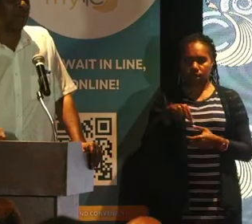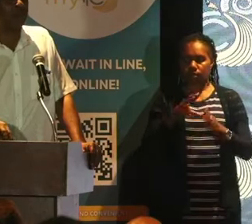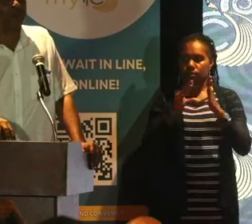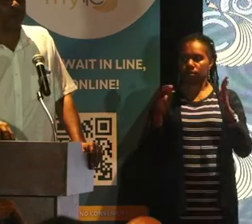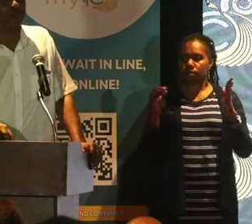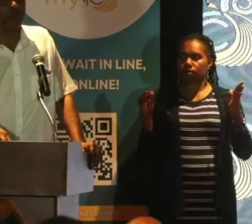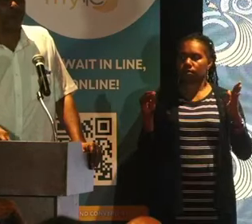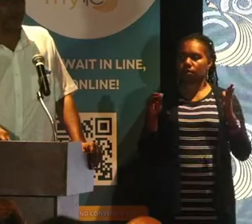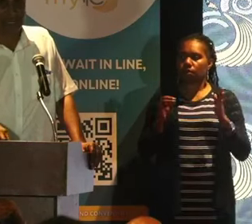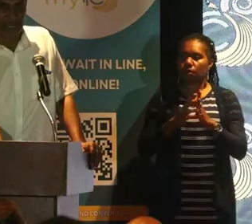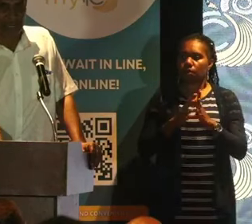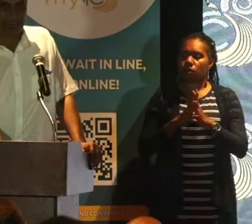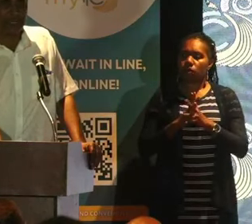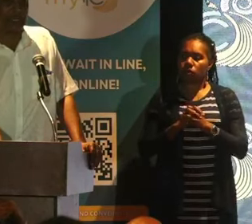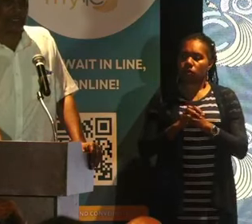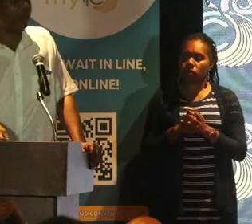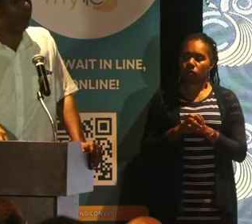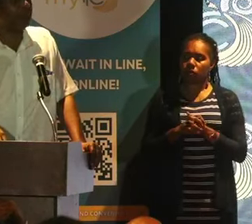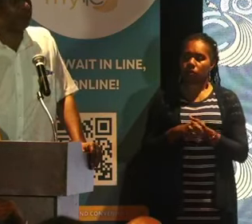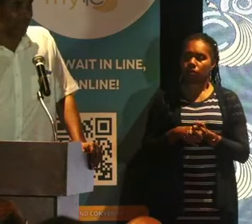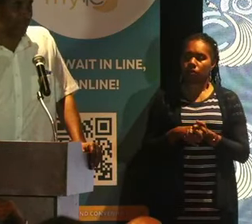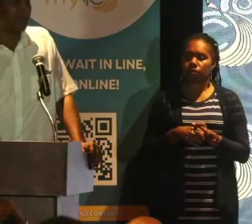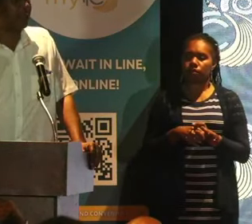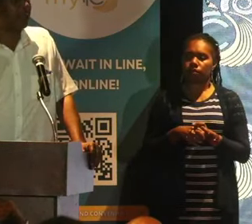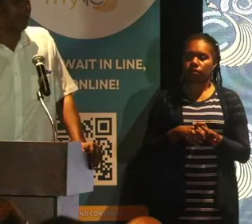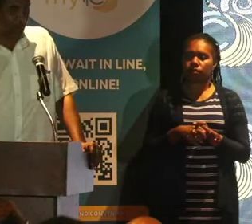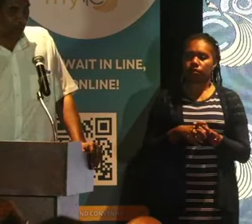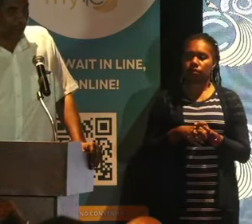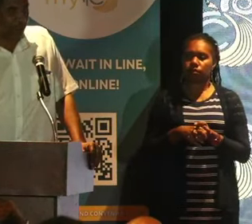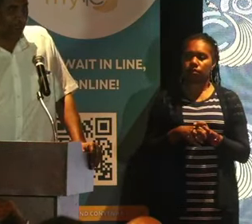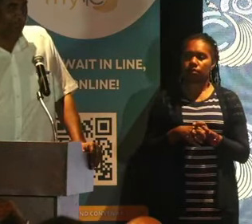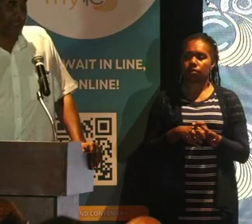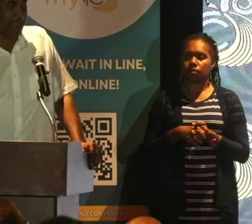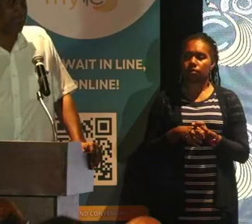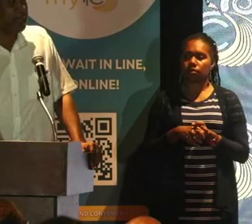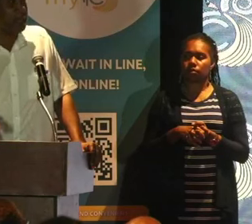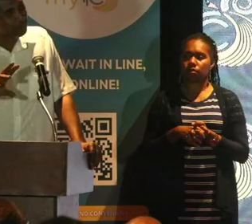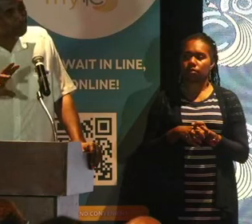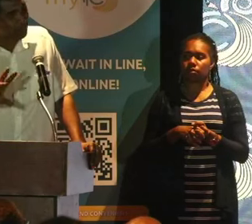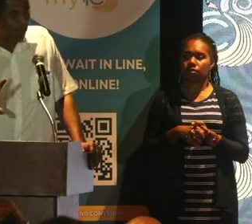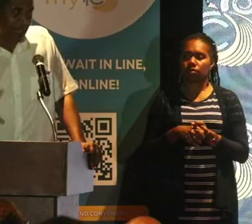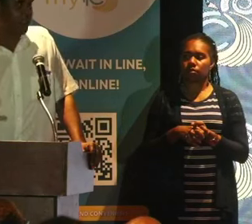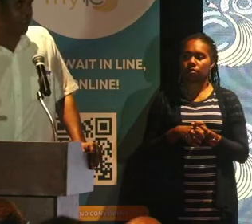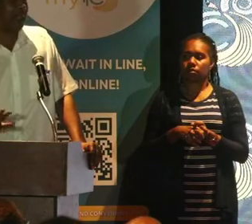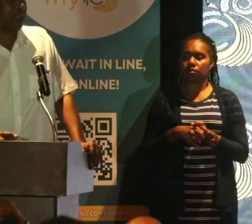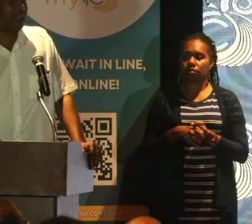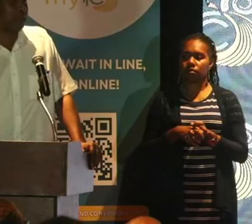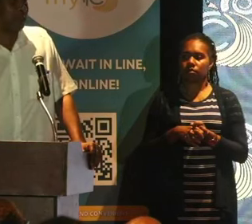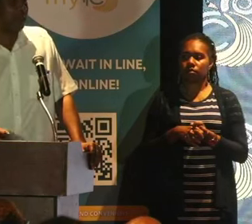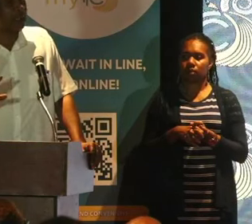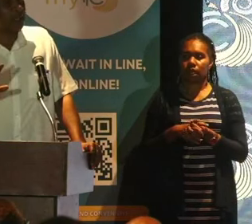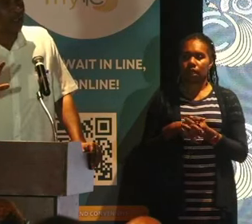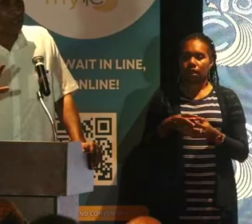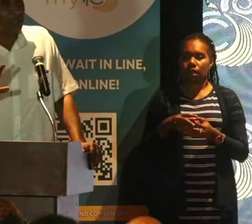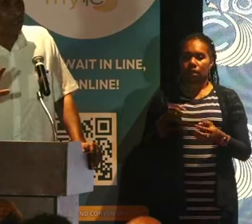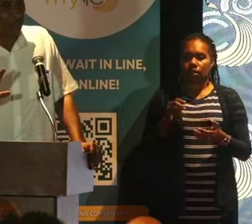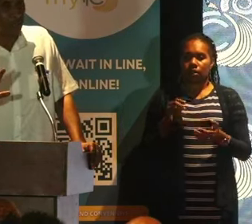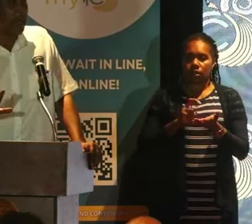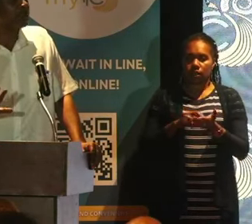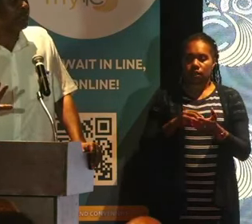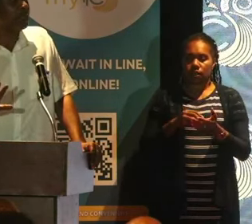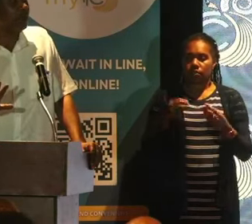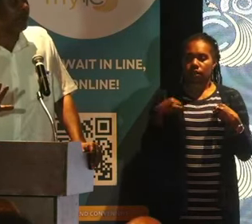And Papua New Guinean companies are run by non-citizens. That's another different thing. So